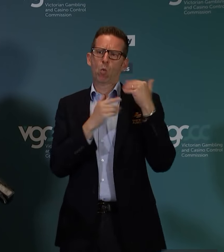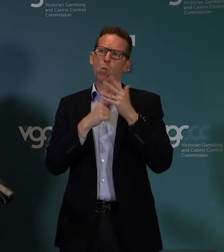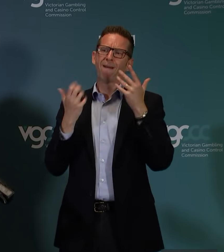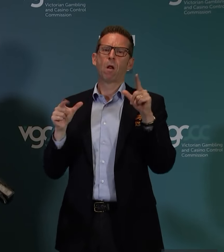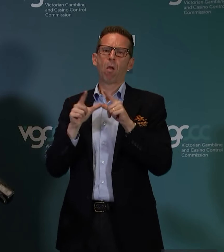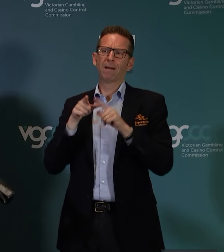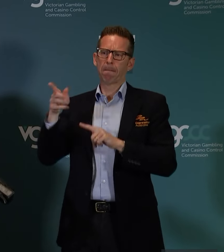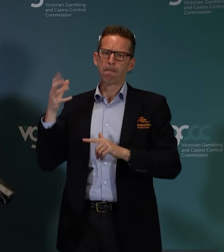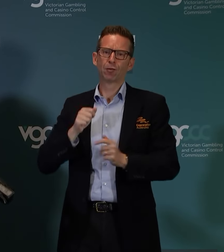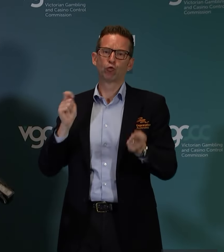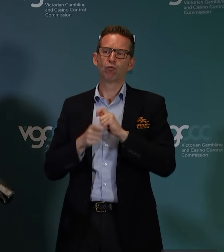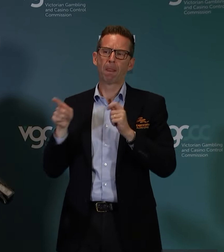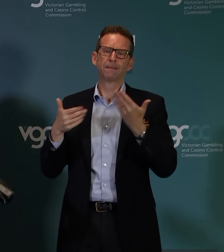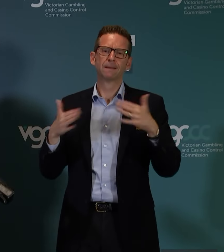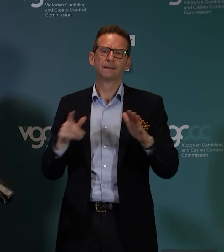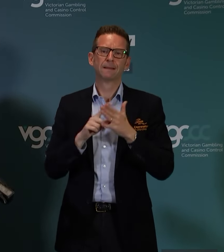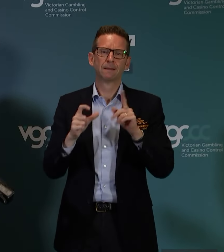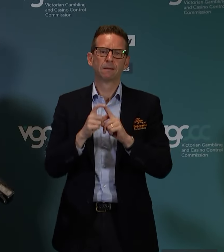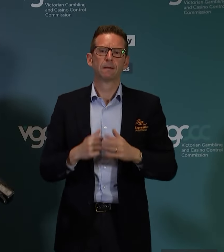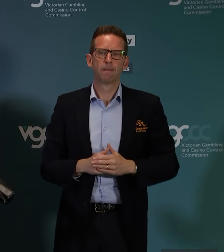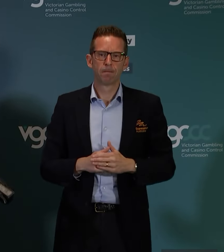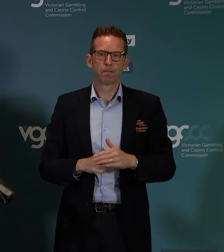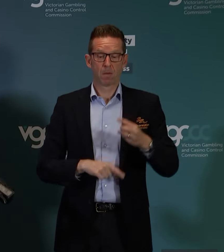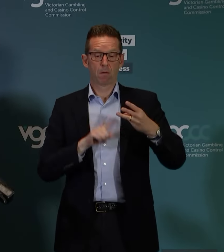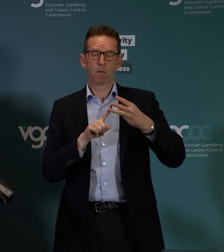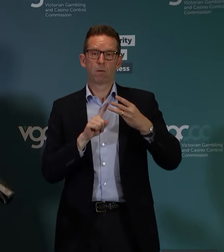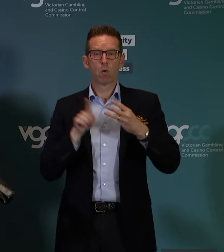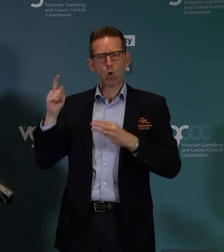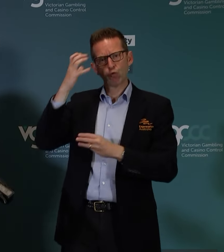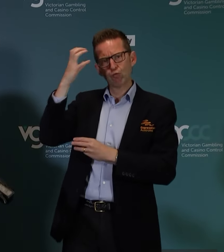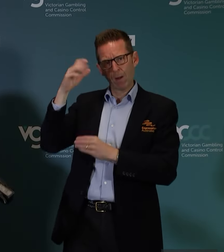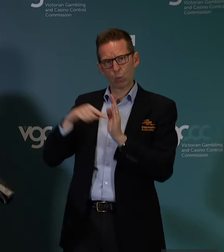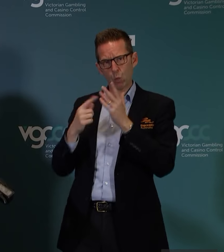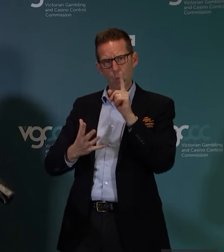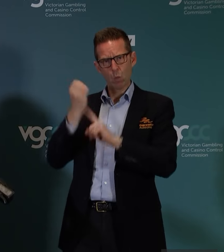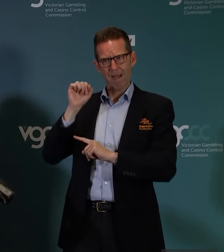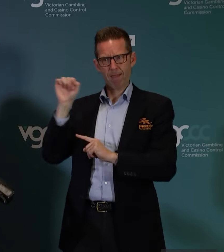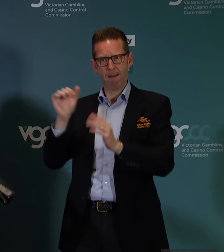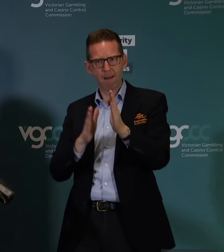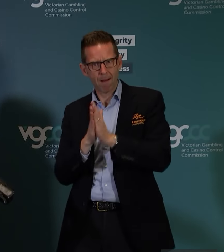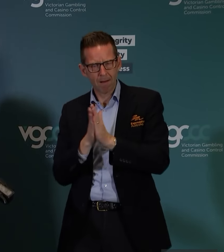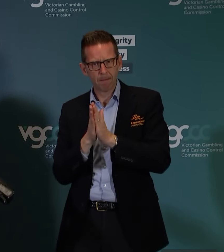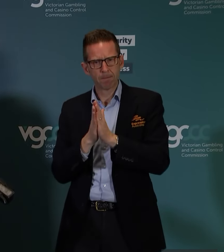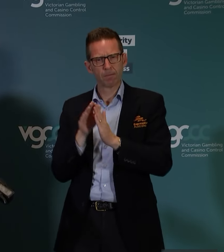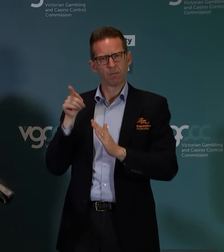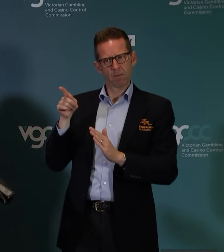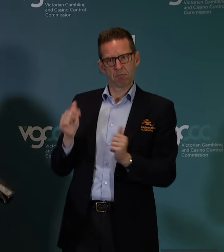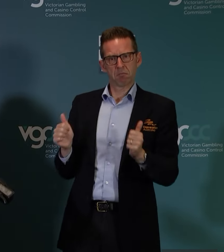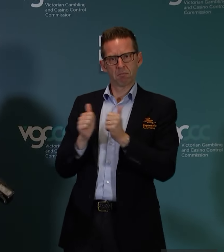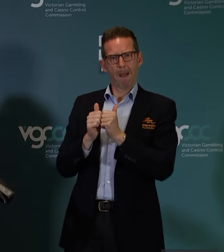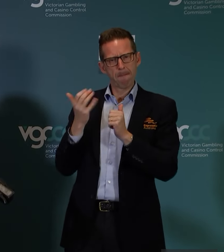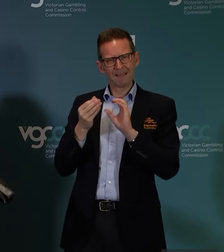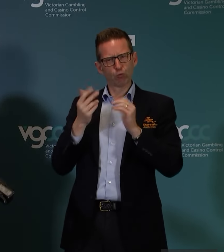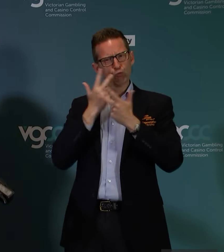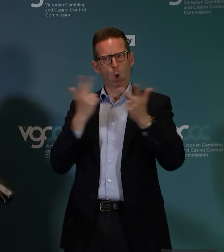licence. Finally, Crown's recognition that to meet its own aspirations, to be more than suitable, to be